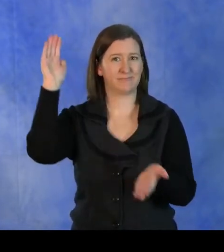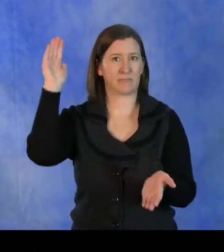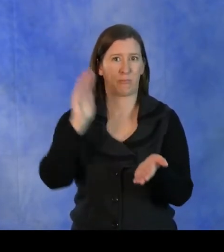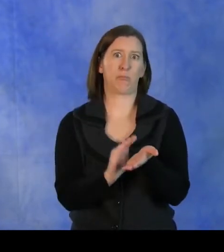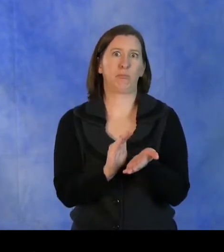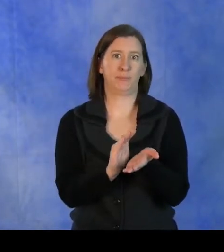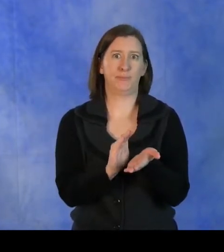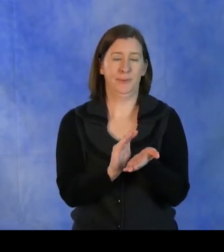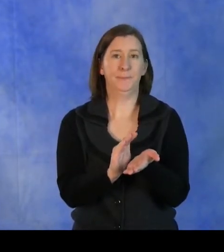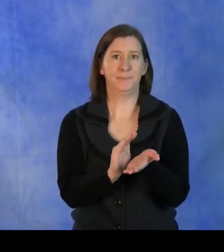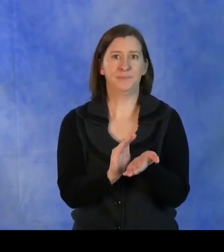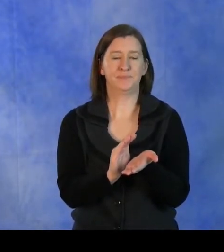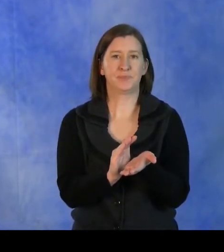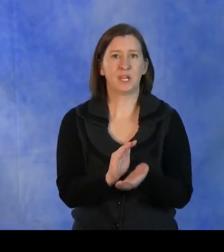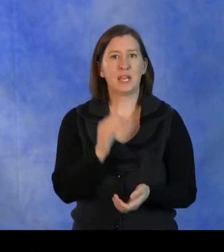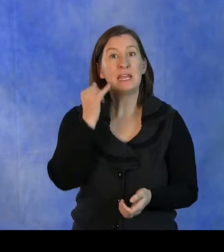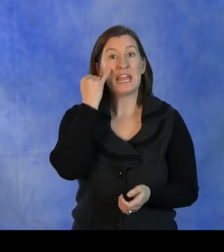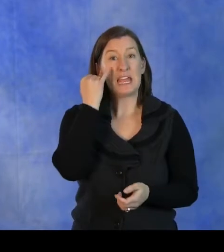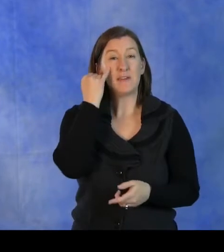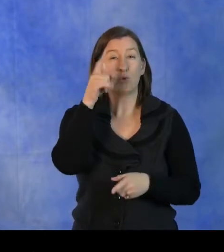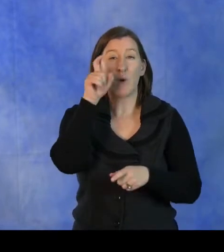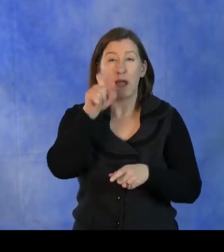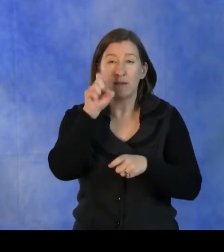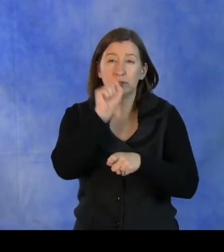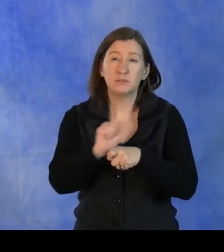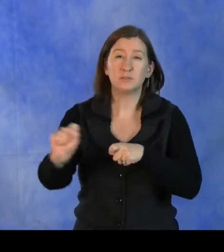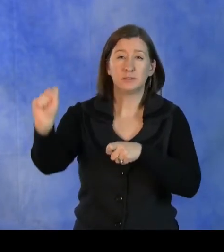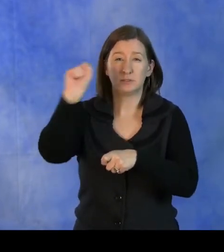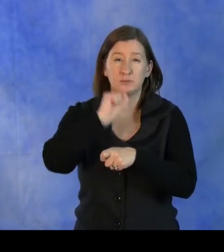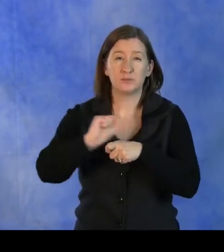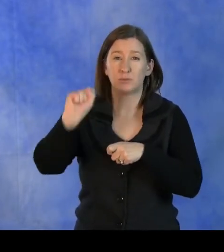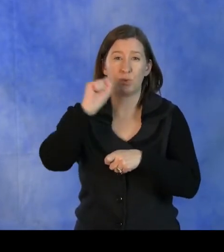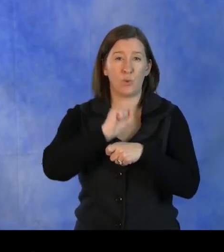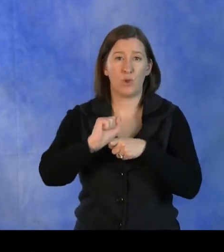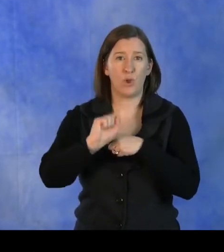the EF skills might be reduced as well.